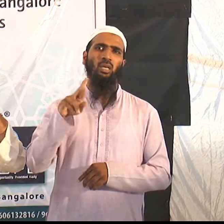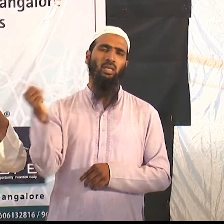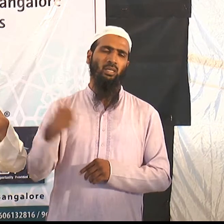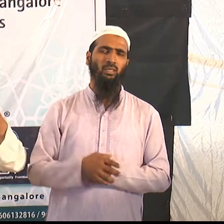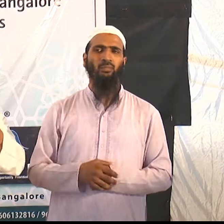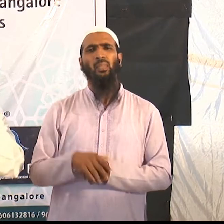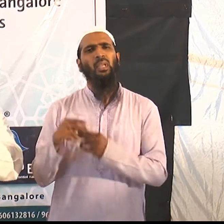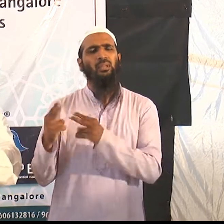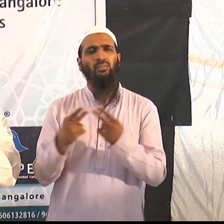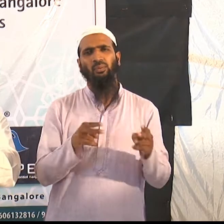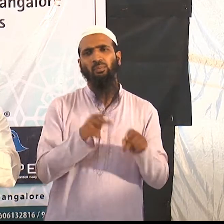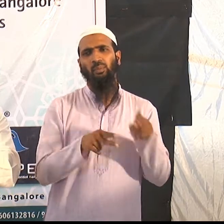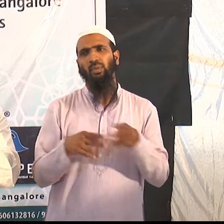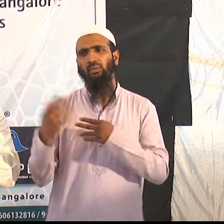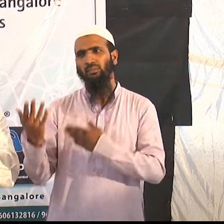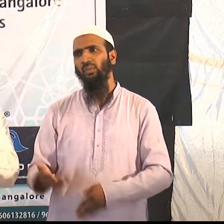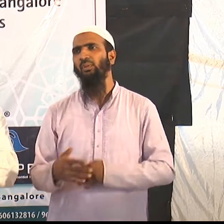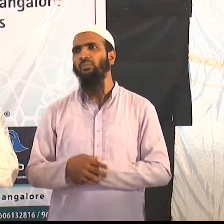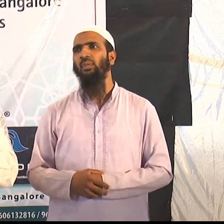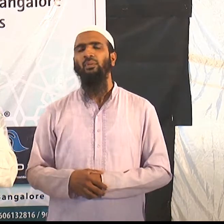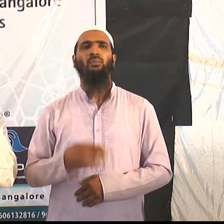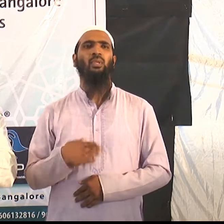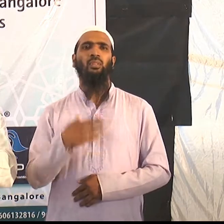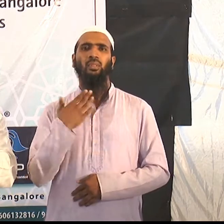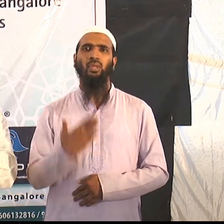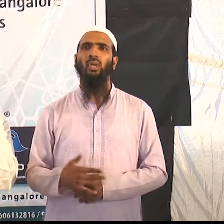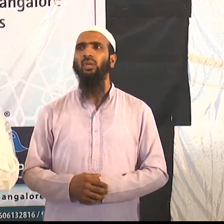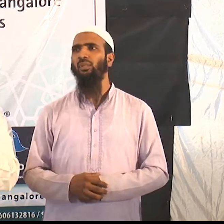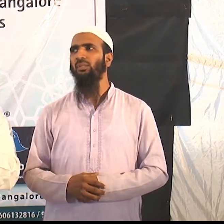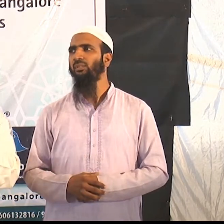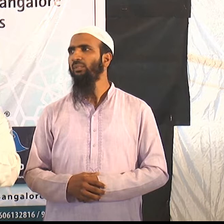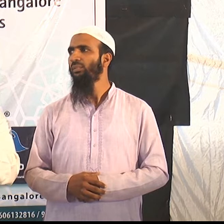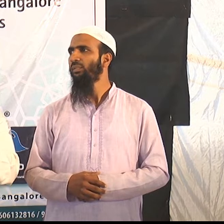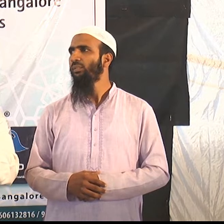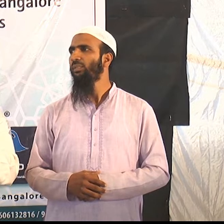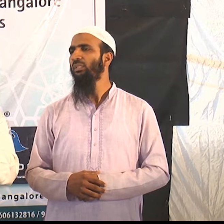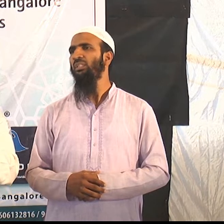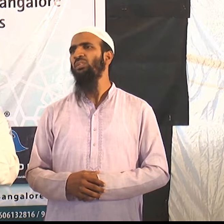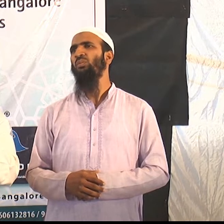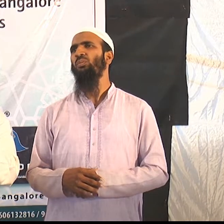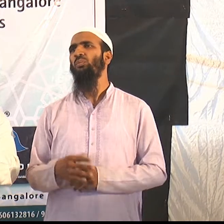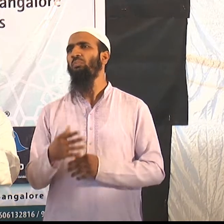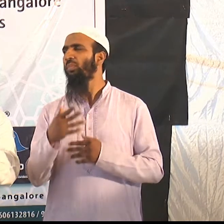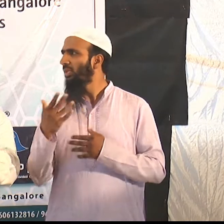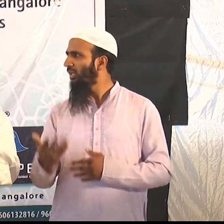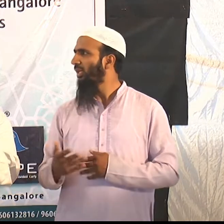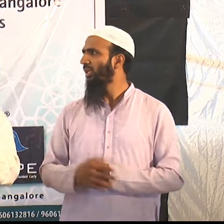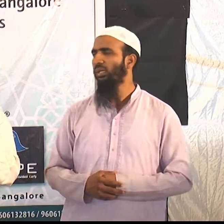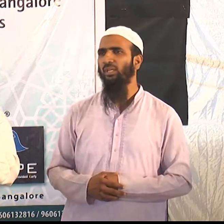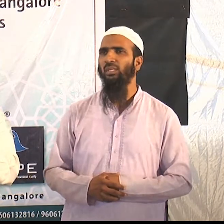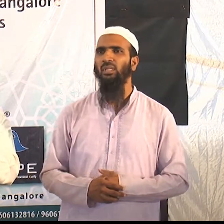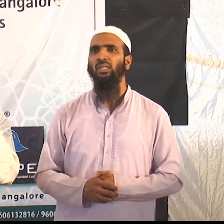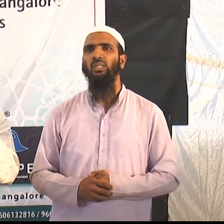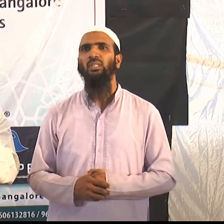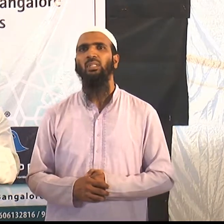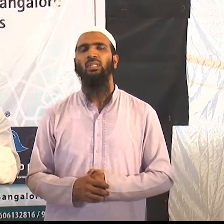invited somebody from the Ramakrishna Ashram also, but in spite of their schedule they apologized and said they